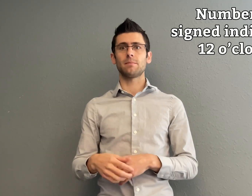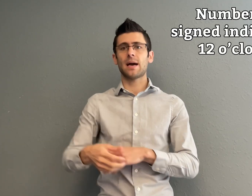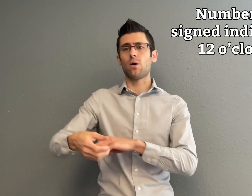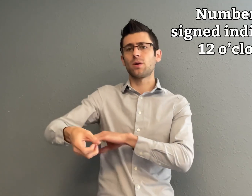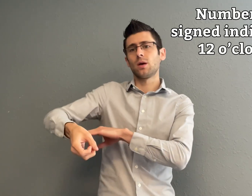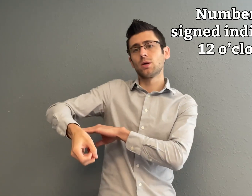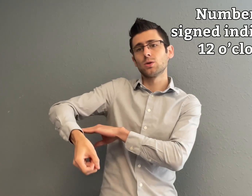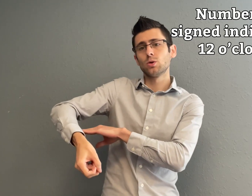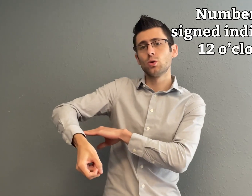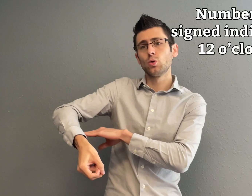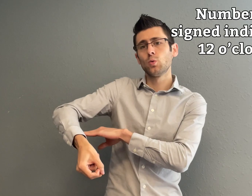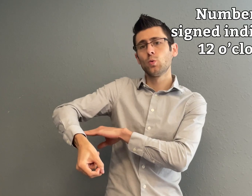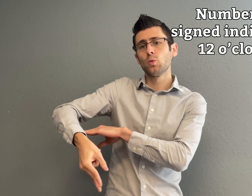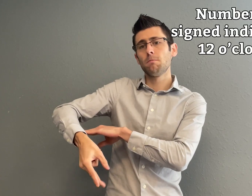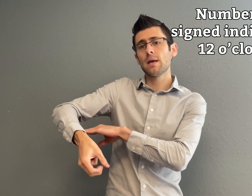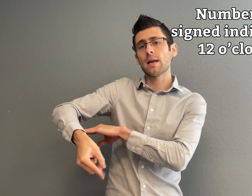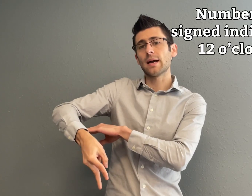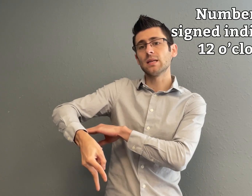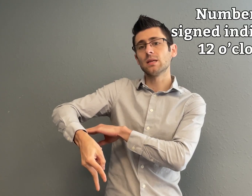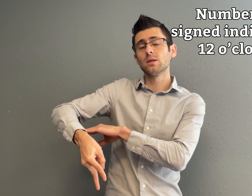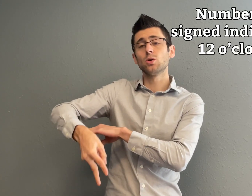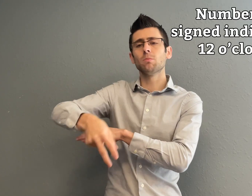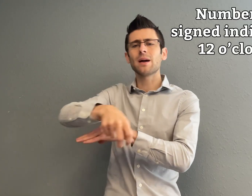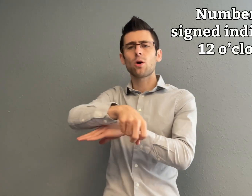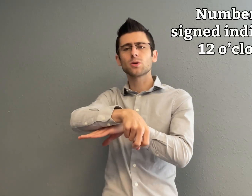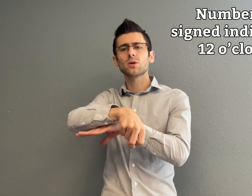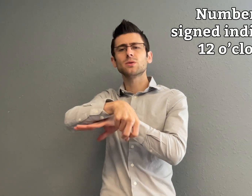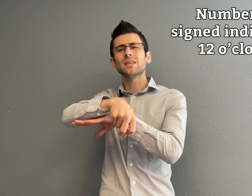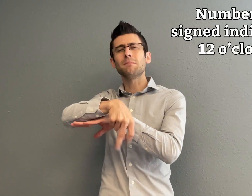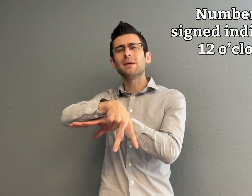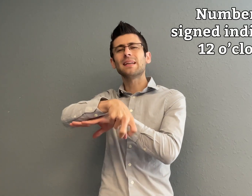out. Midnight. You might also see midnight,